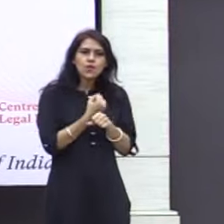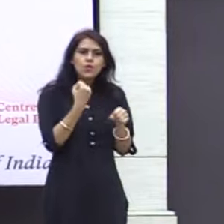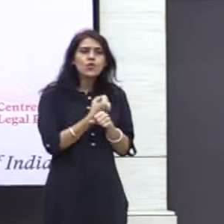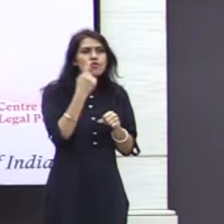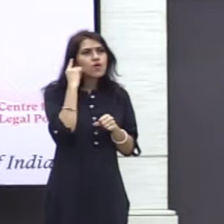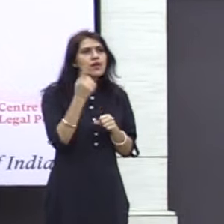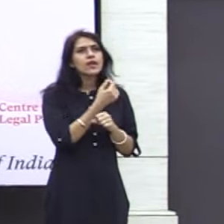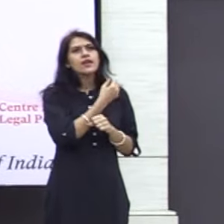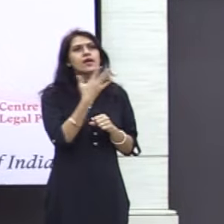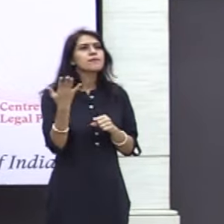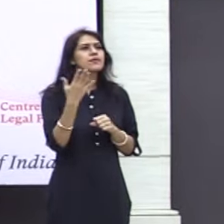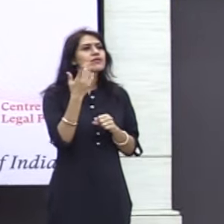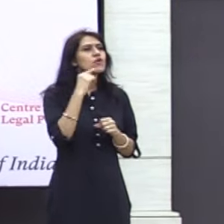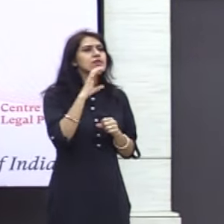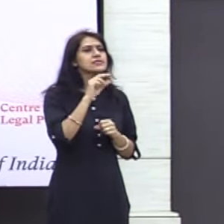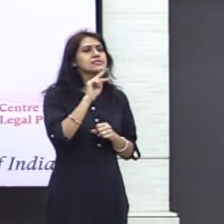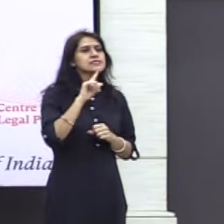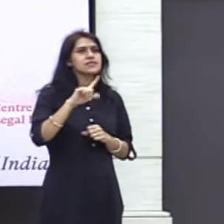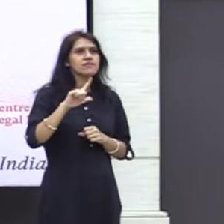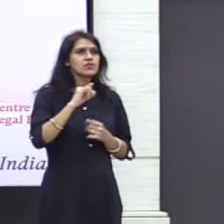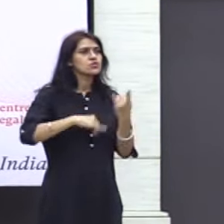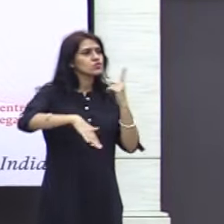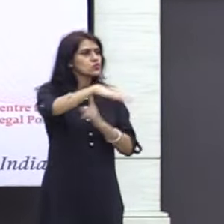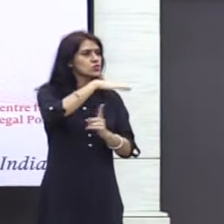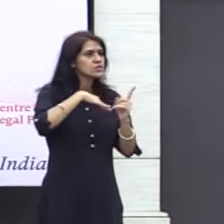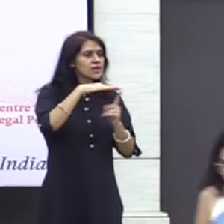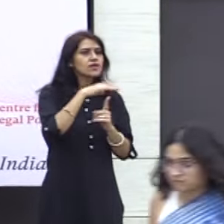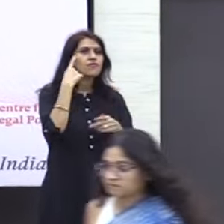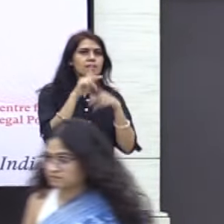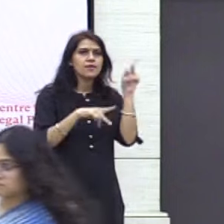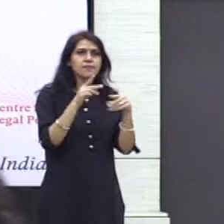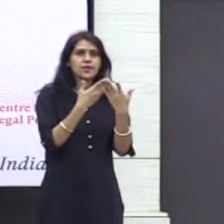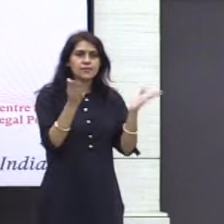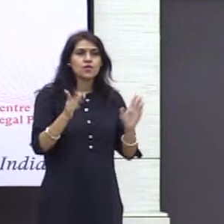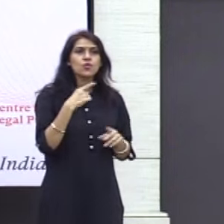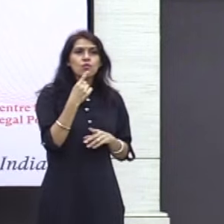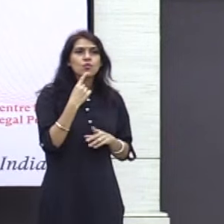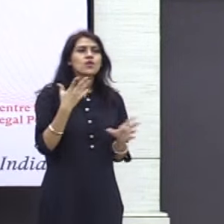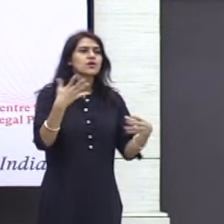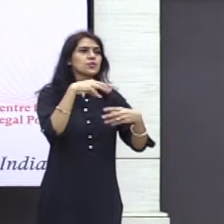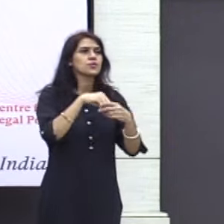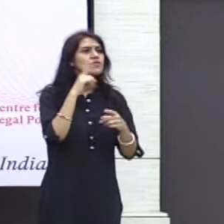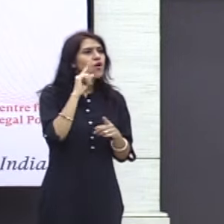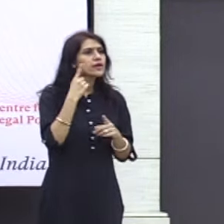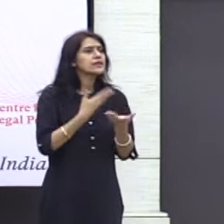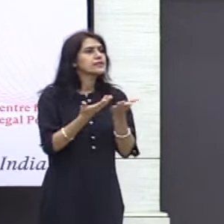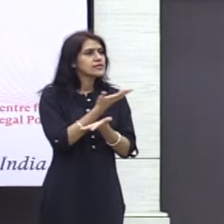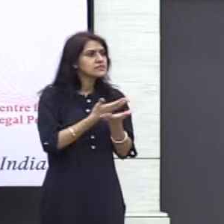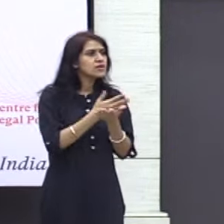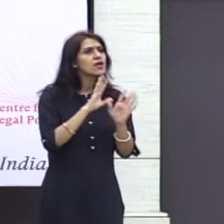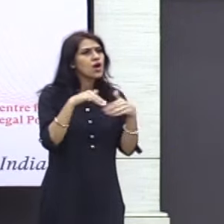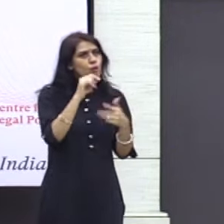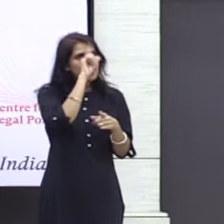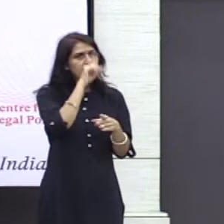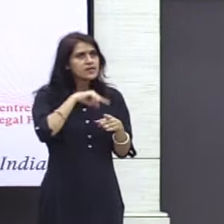a number of civil society organizations and like-minded people who have all come together to discuss how